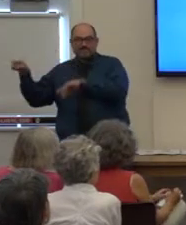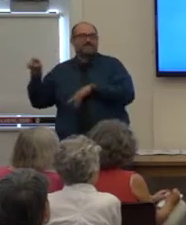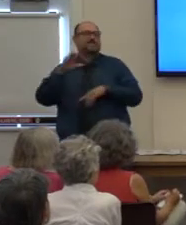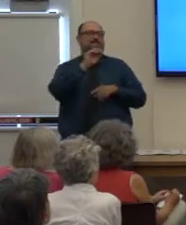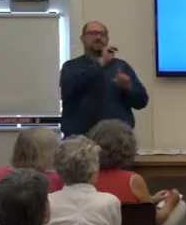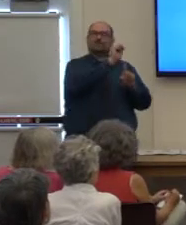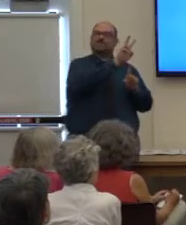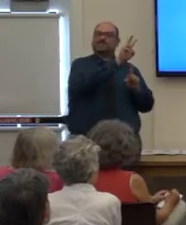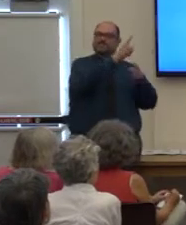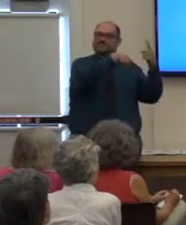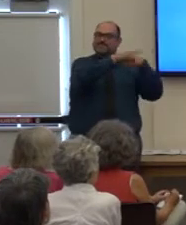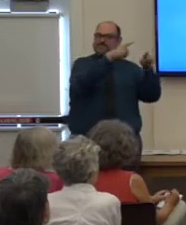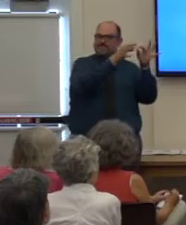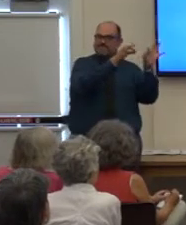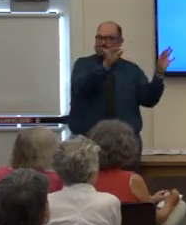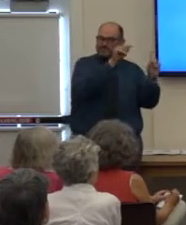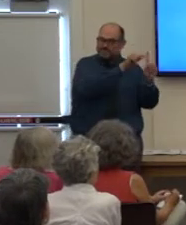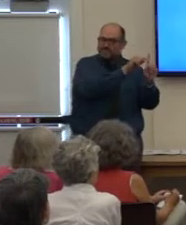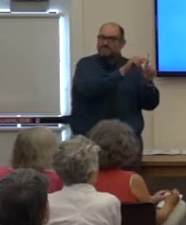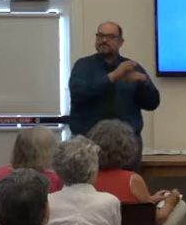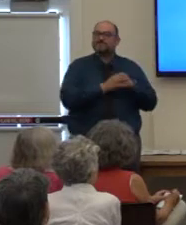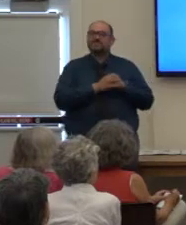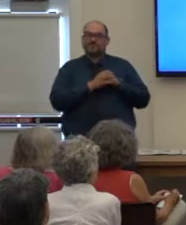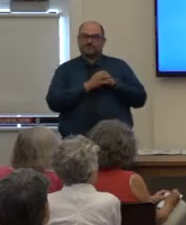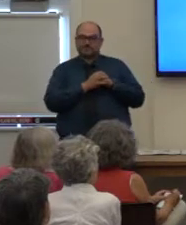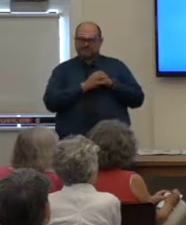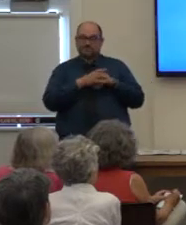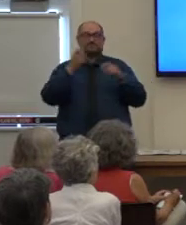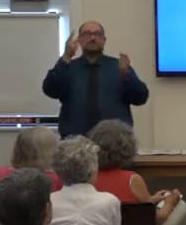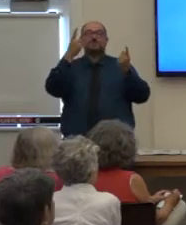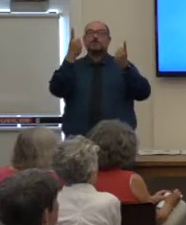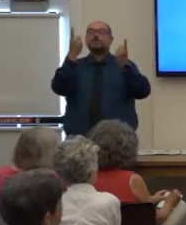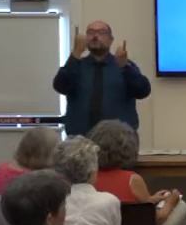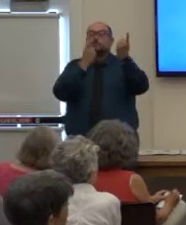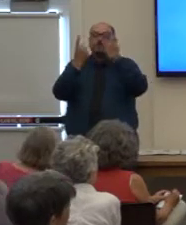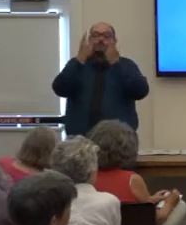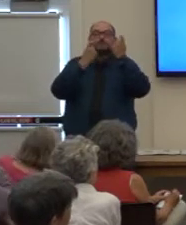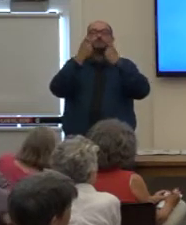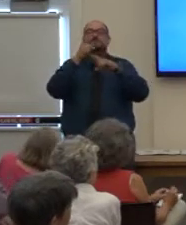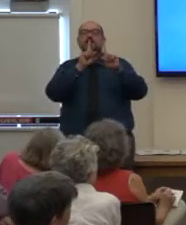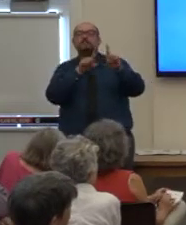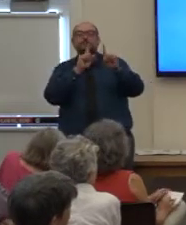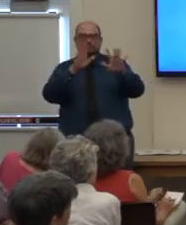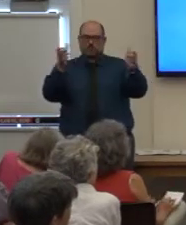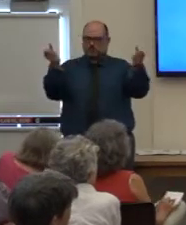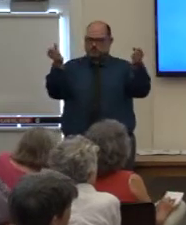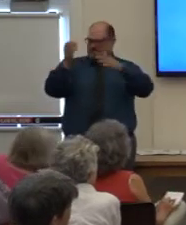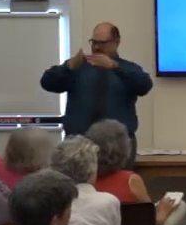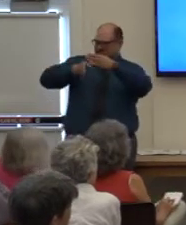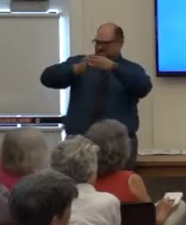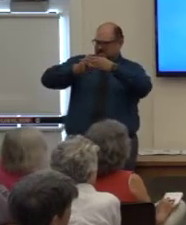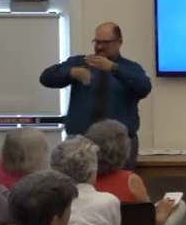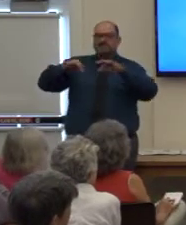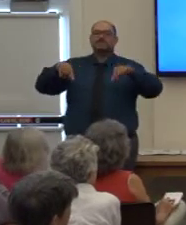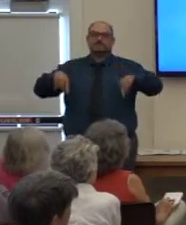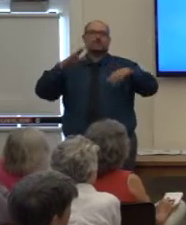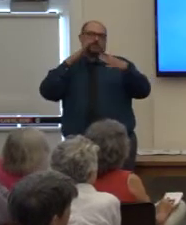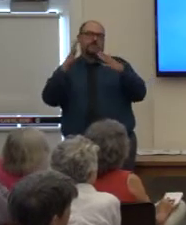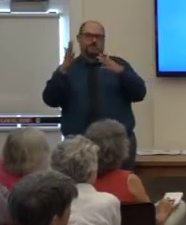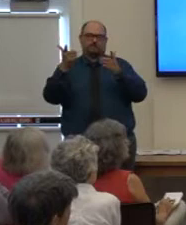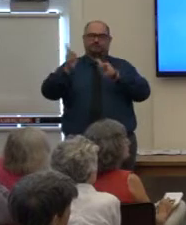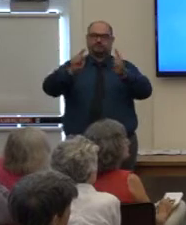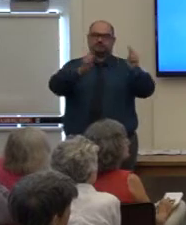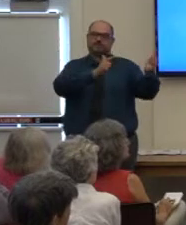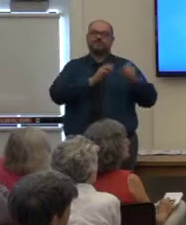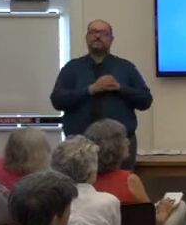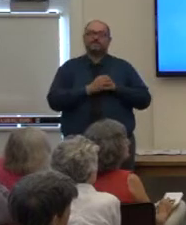end, and I'll begin by introducing all of our guests. From the Martha's Vineyard Museum, we have Bo Van Riper